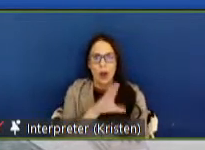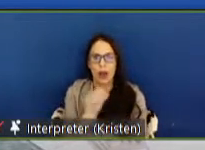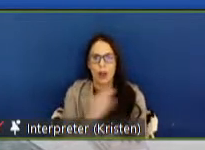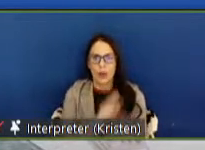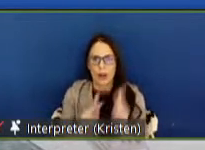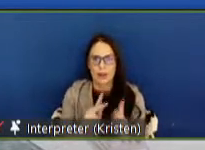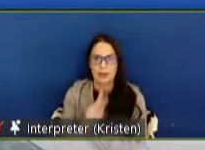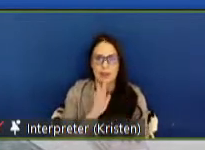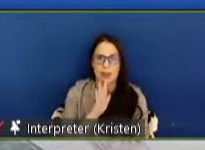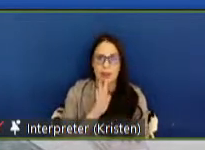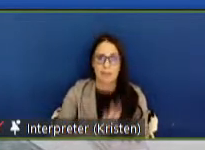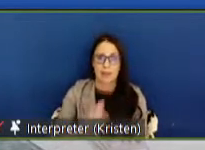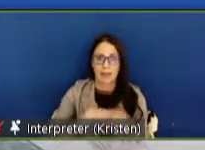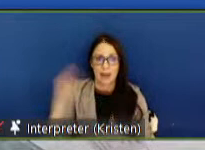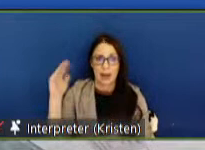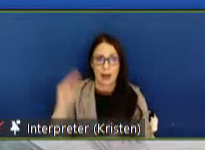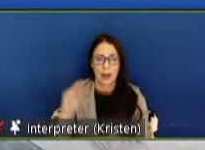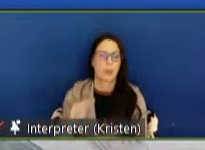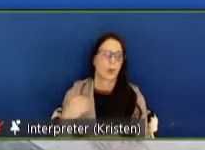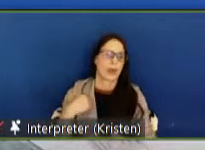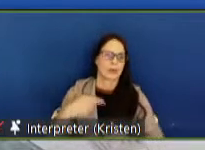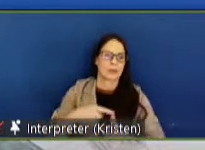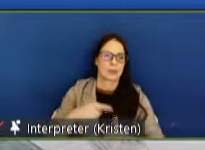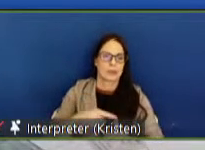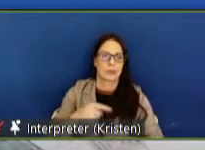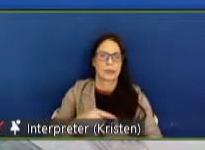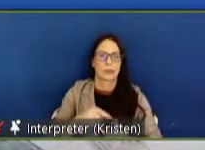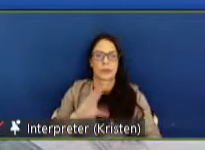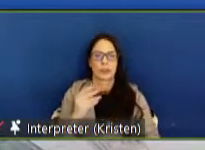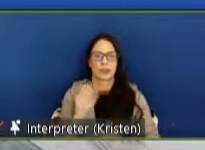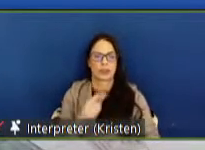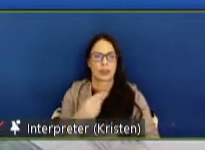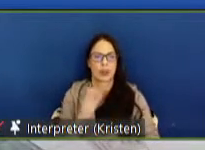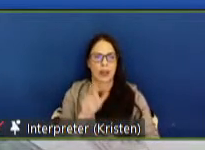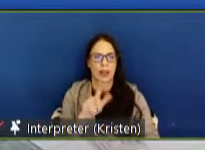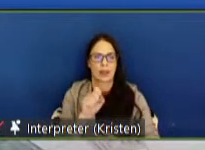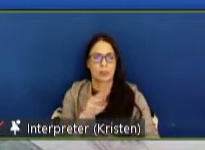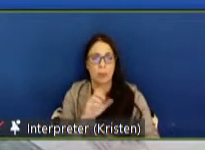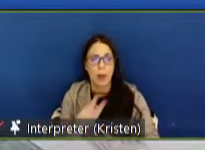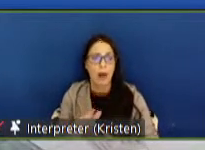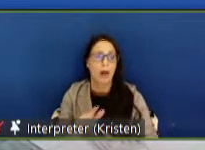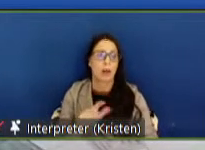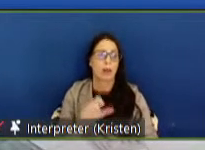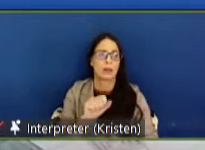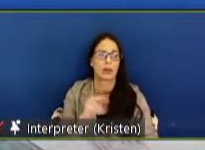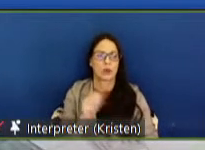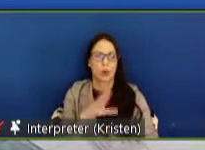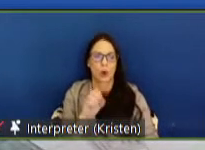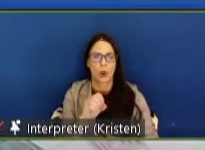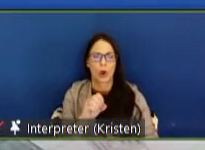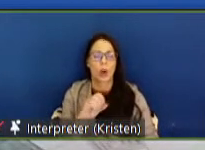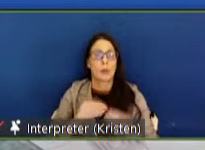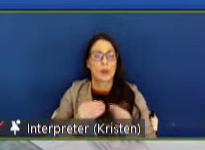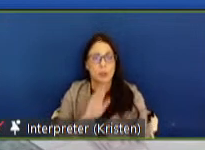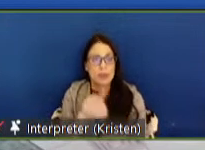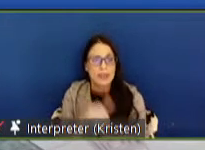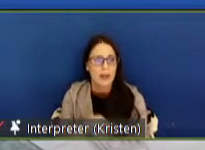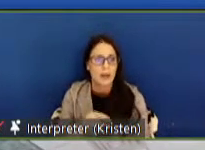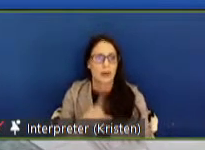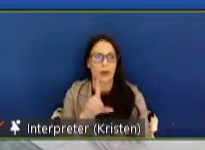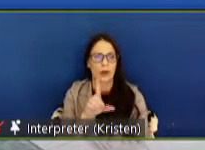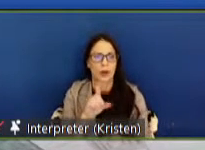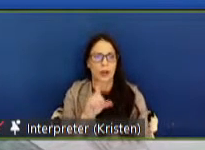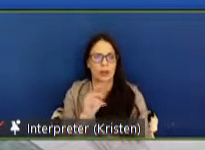Chapel Hills Mall in Colorado Springs, the Douglas County Fairgrounds, and the Pueblo Mall. There are